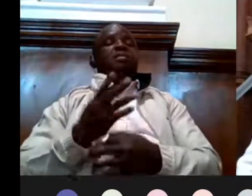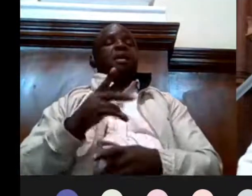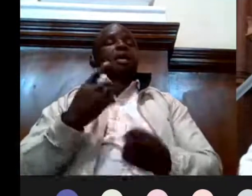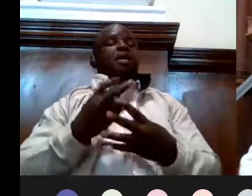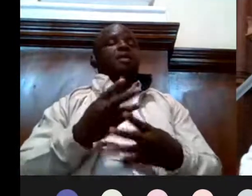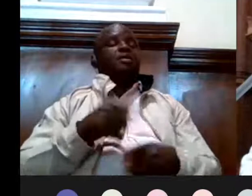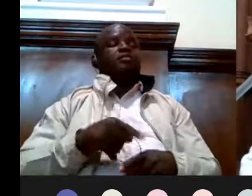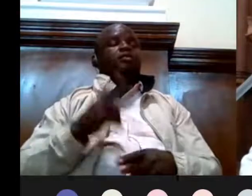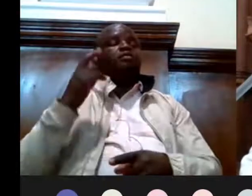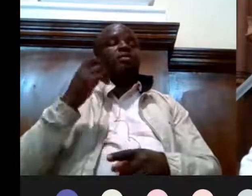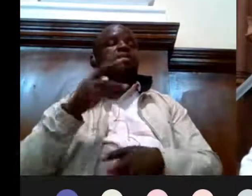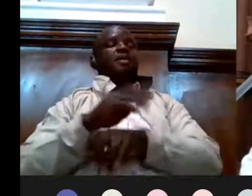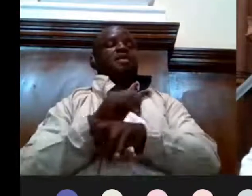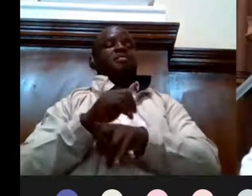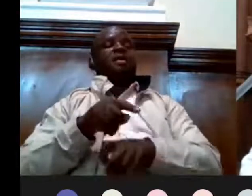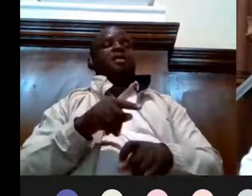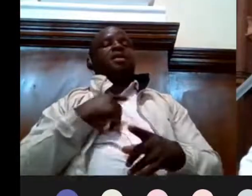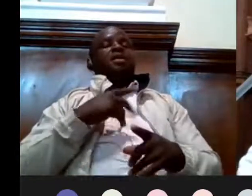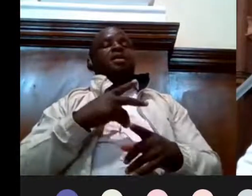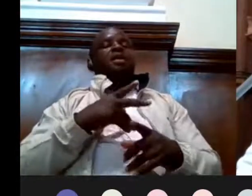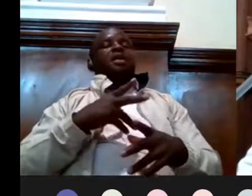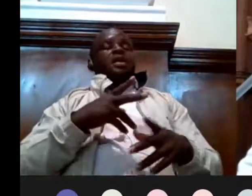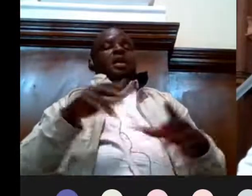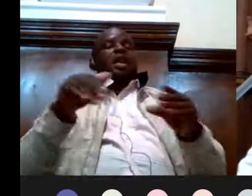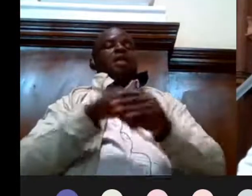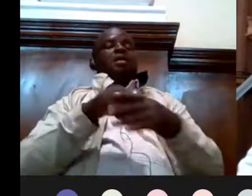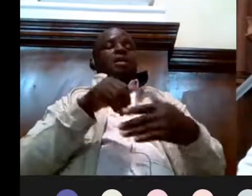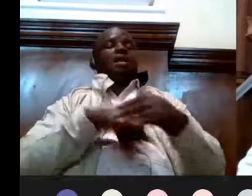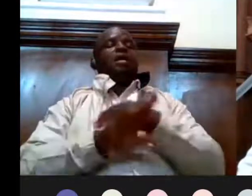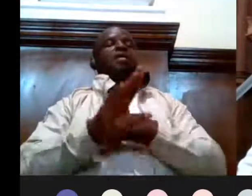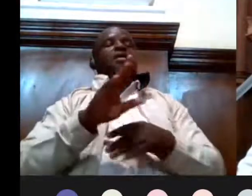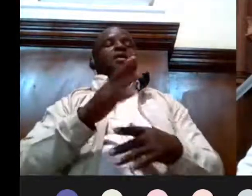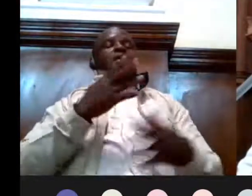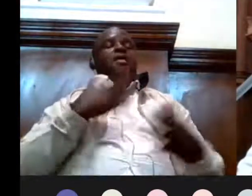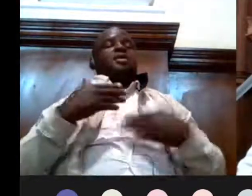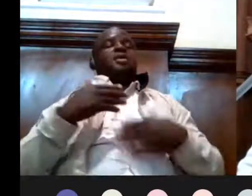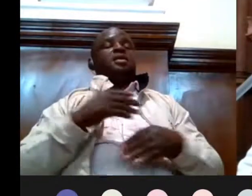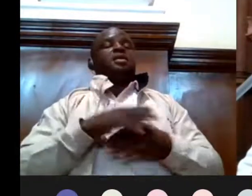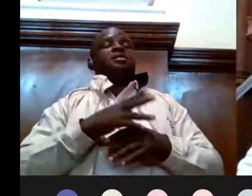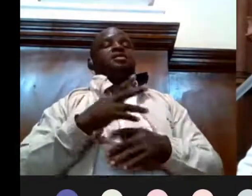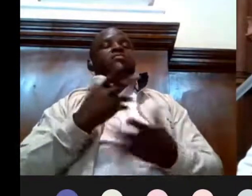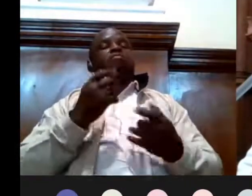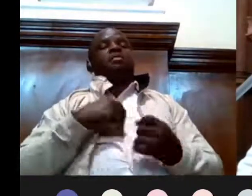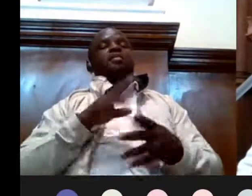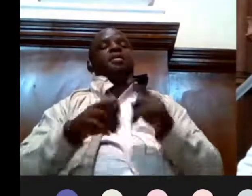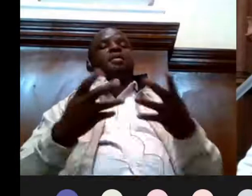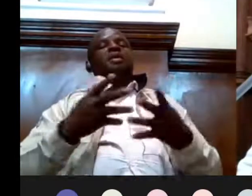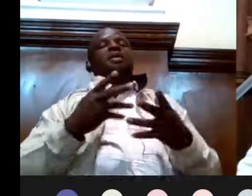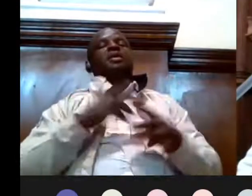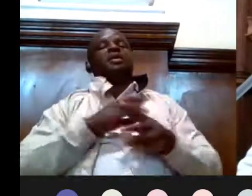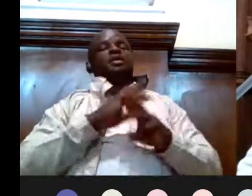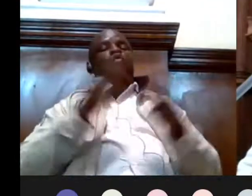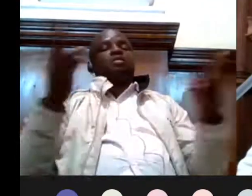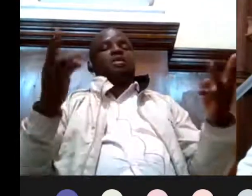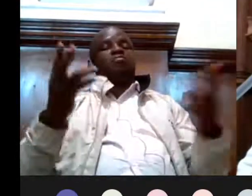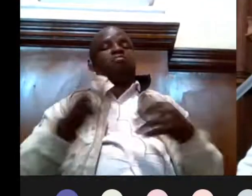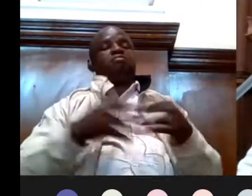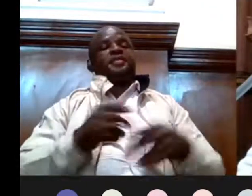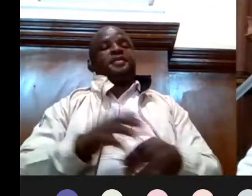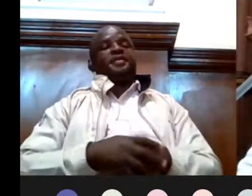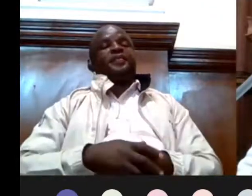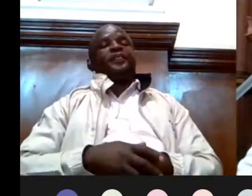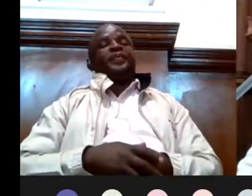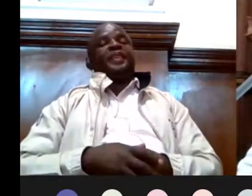hear that a municipality has been placed under administration on social media.